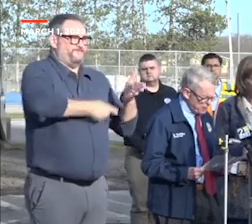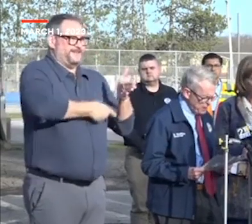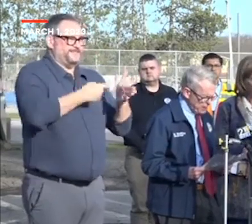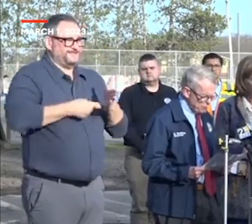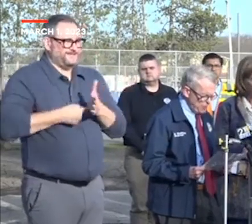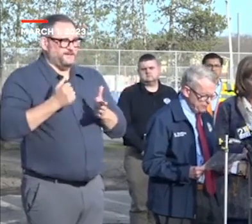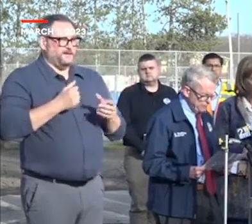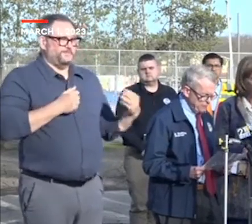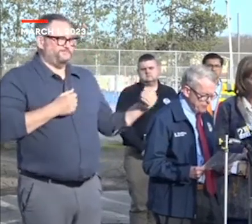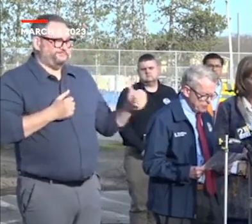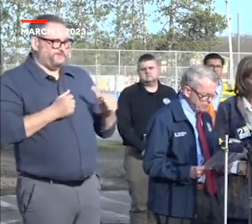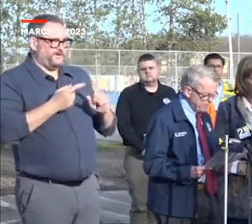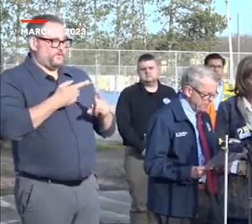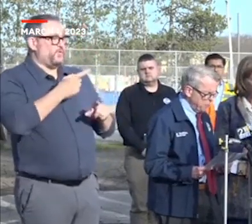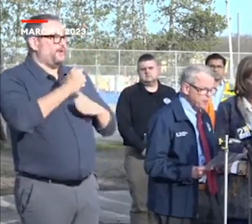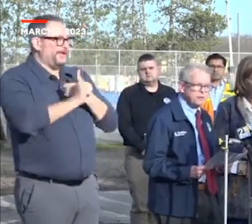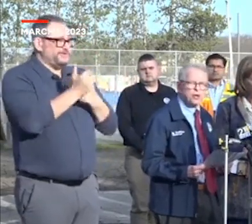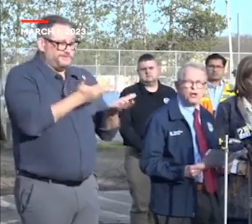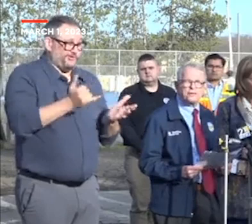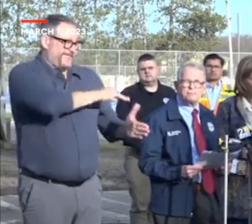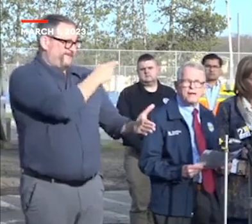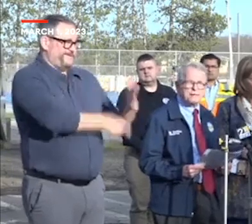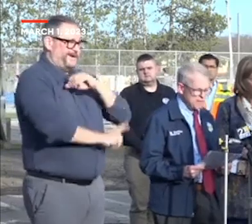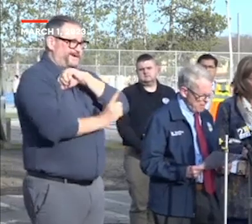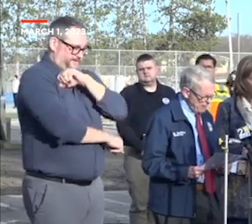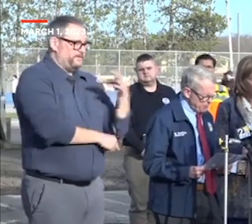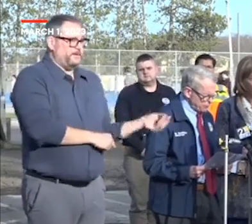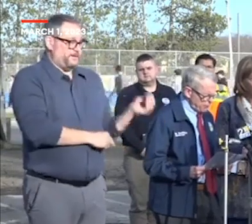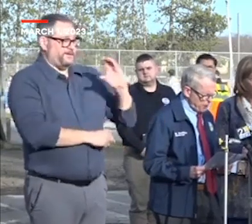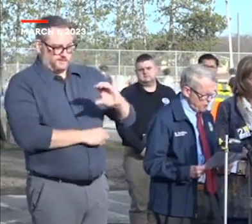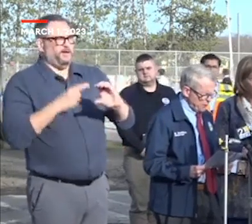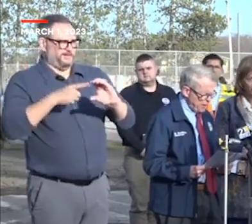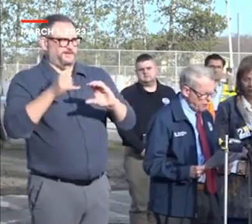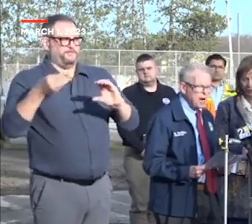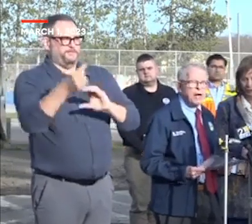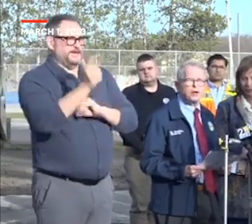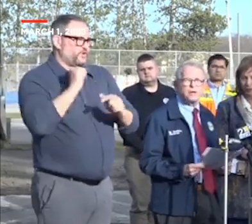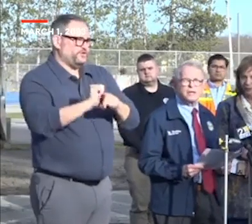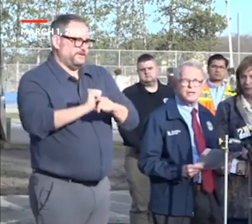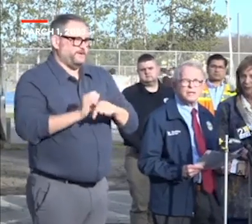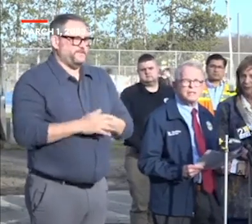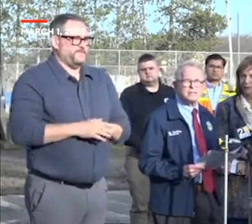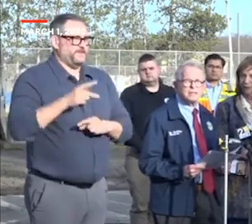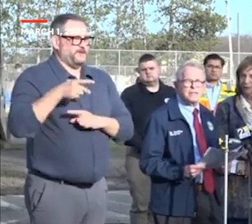shippers. More information is available in regard to this money at puco.ohio.gov.